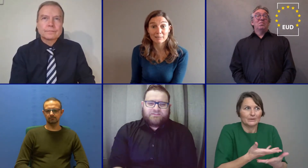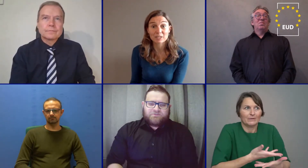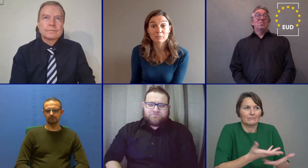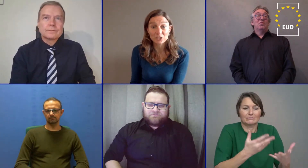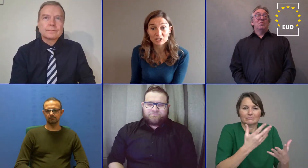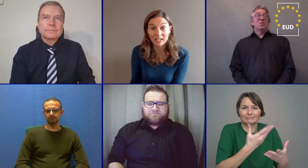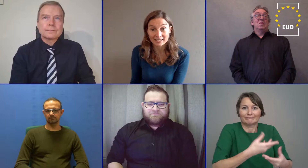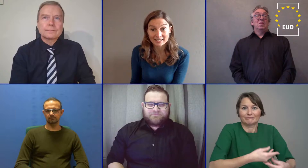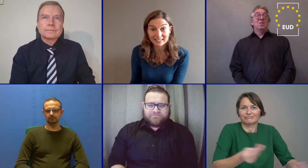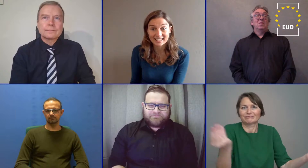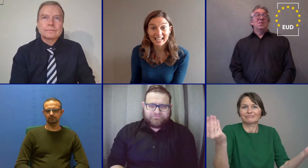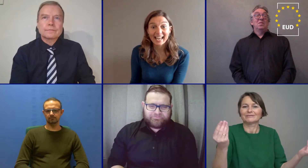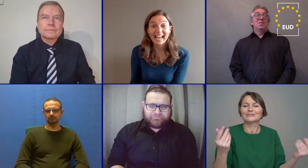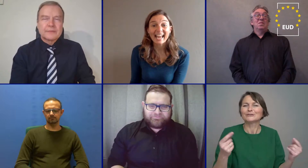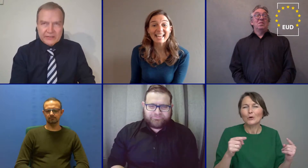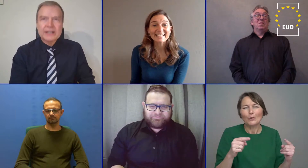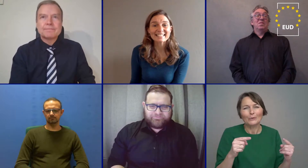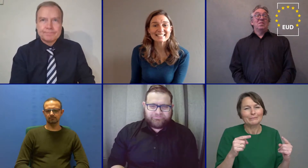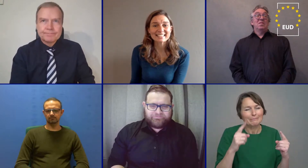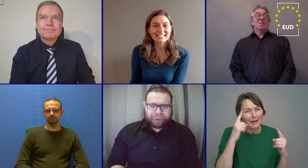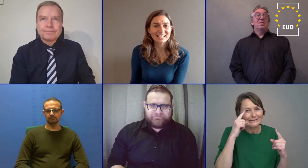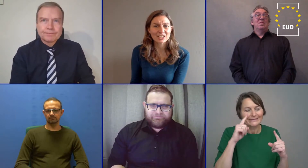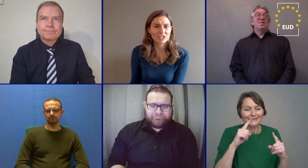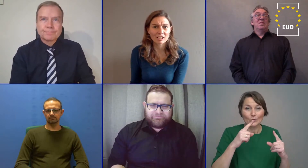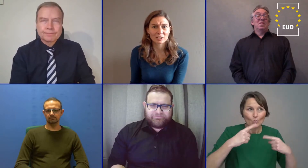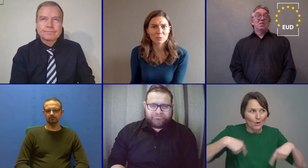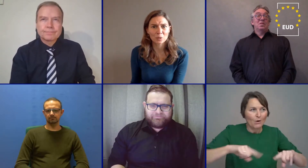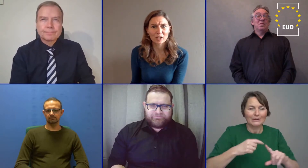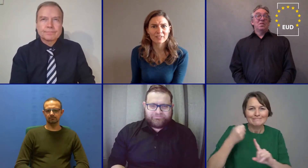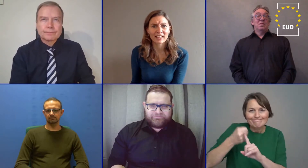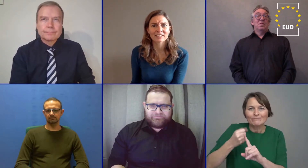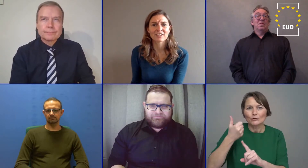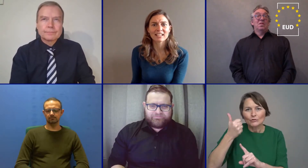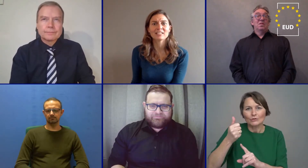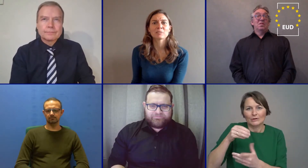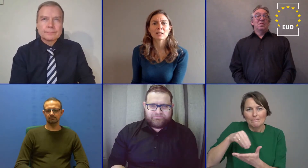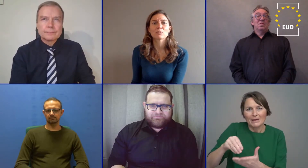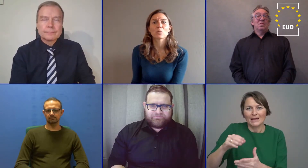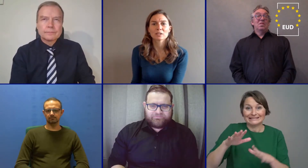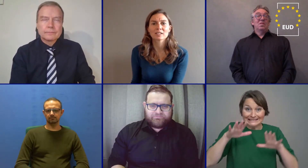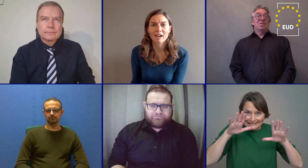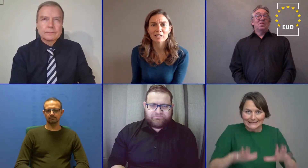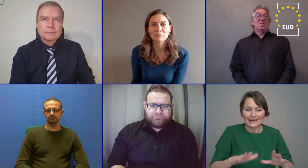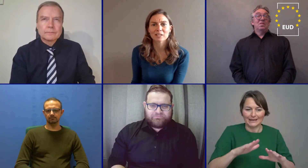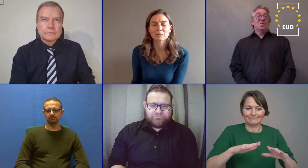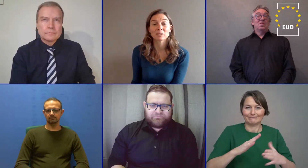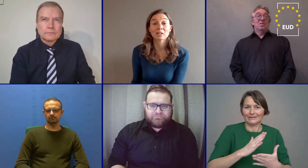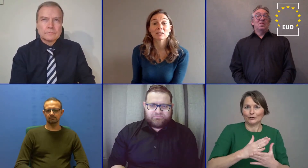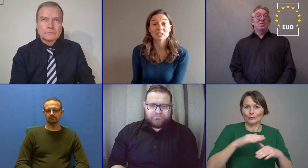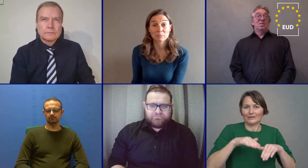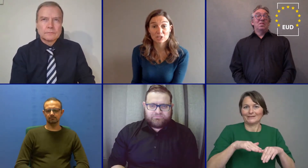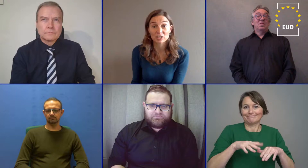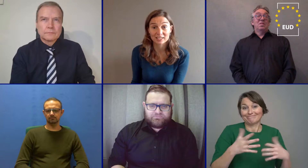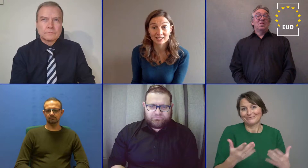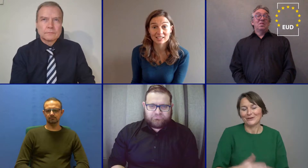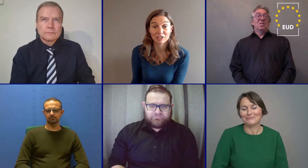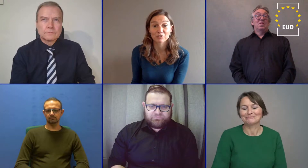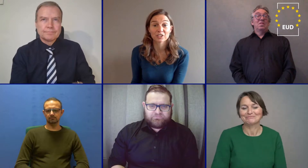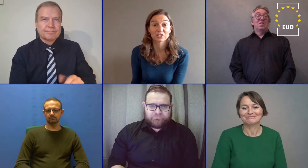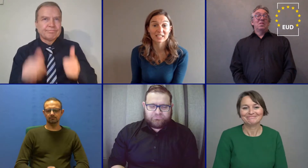to specialize, and it's actually an oxymoron that they spend more time becoming a specialist in their field and